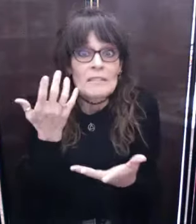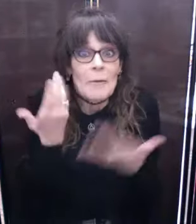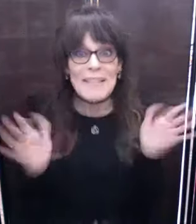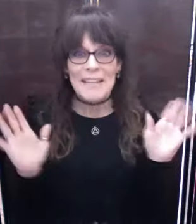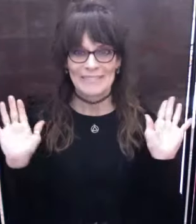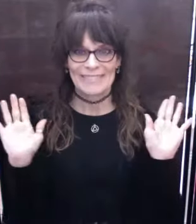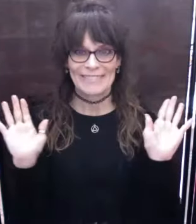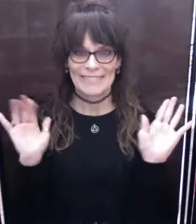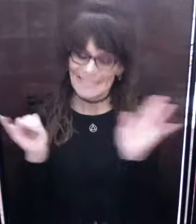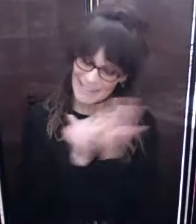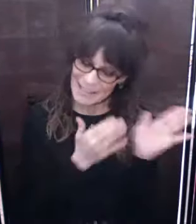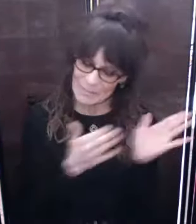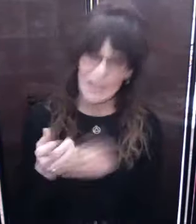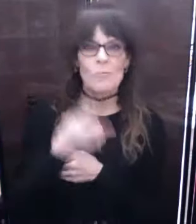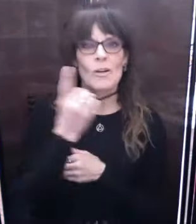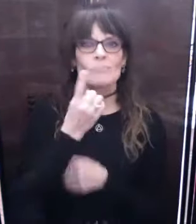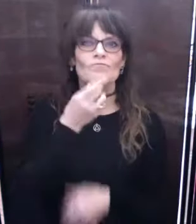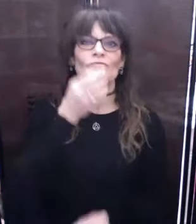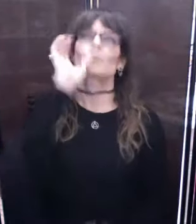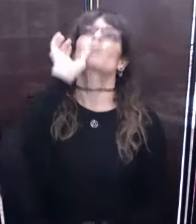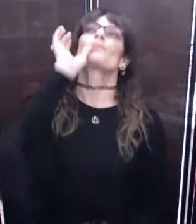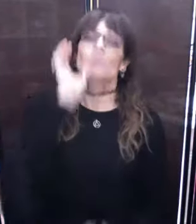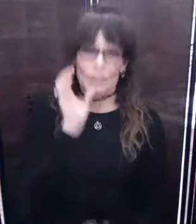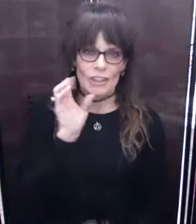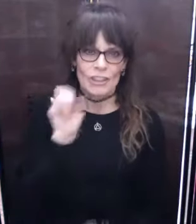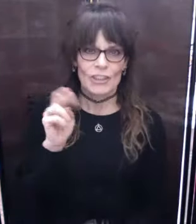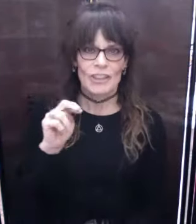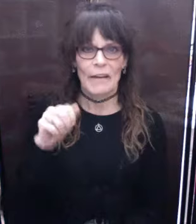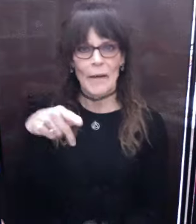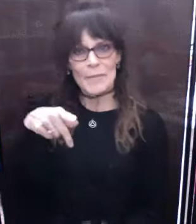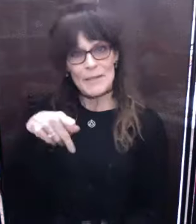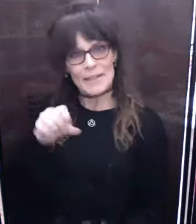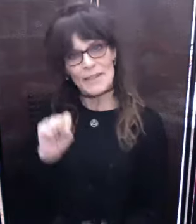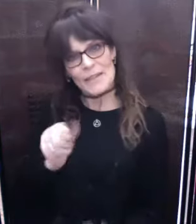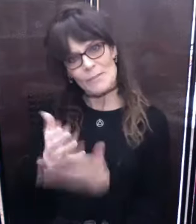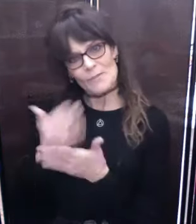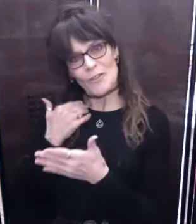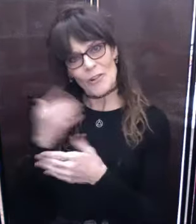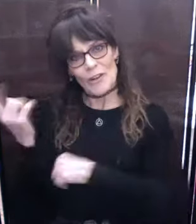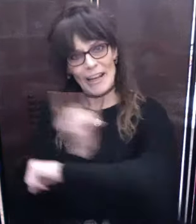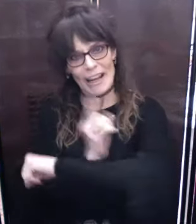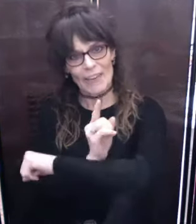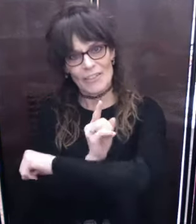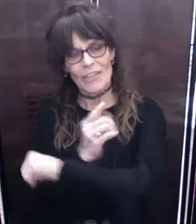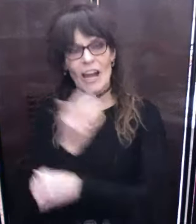a slug of a little bit of schnapps before I go out there. That's not, I knew already at this point, that's not going to get me